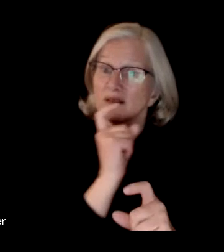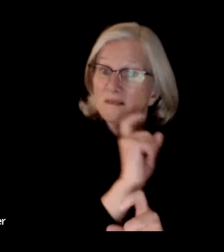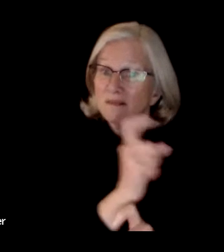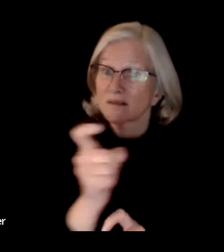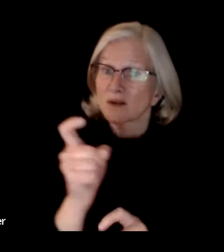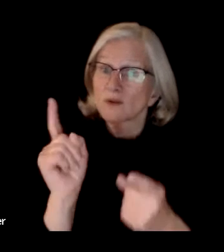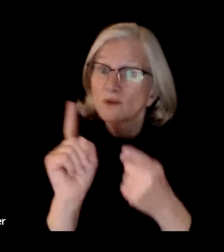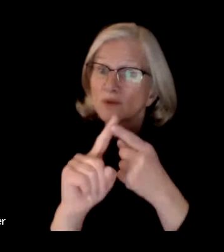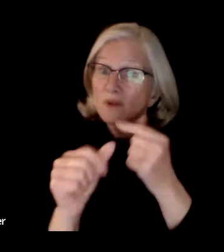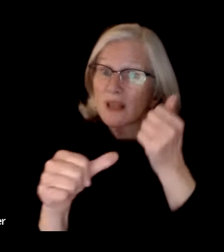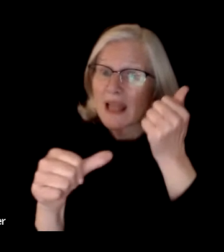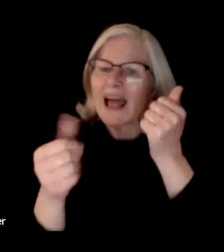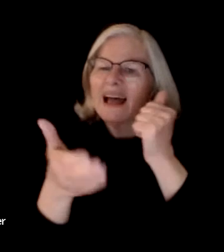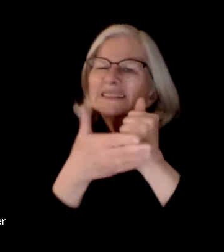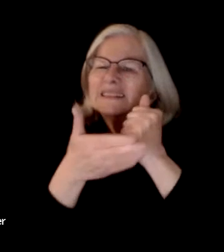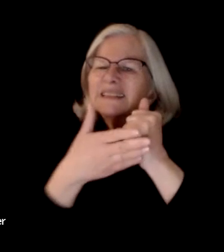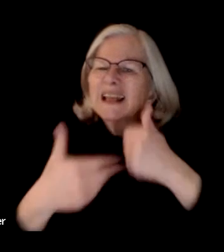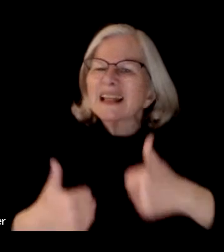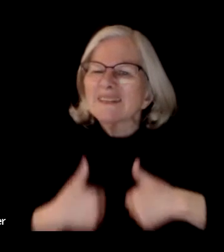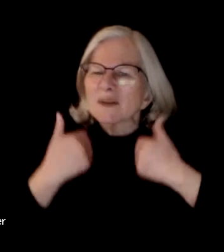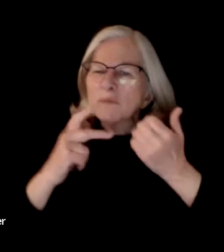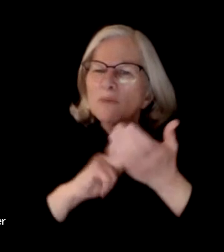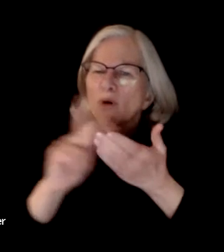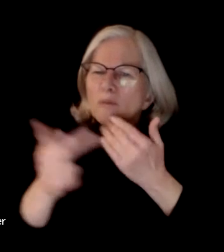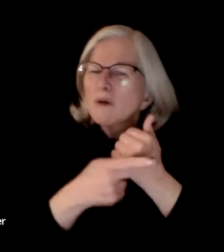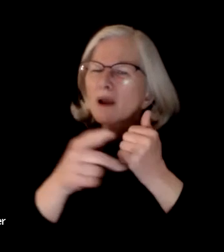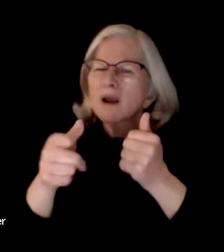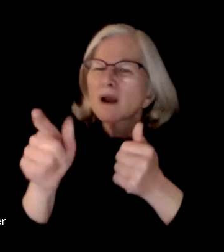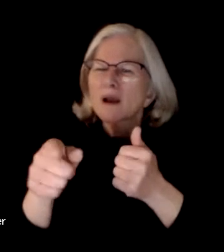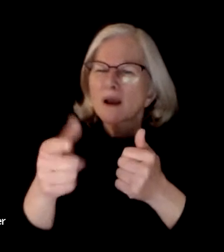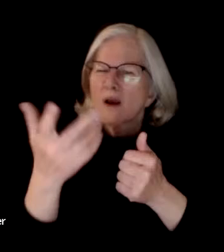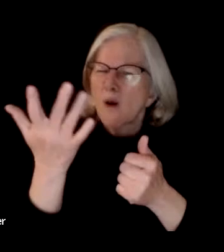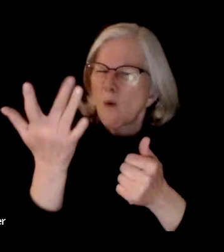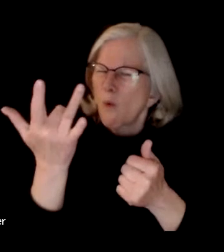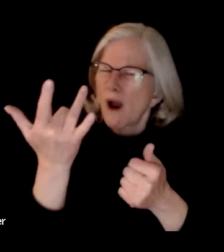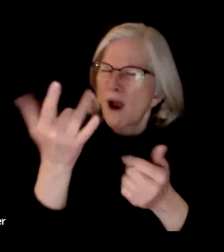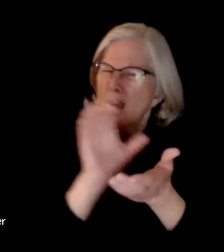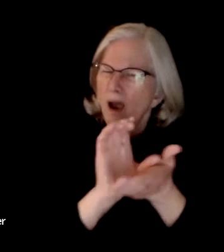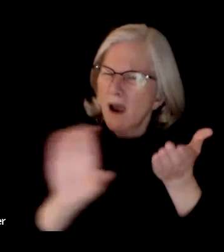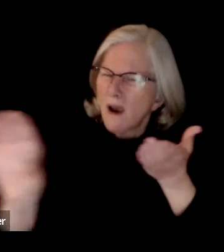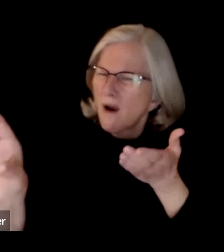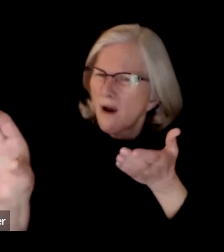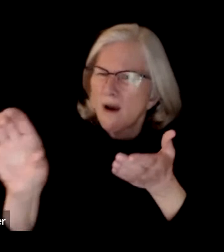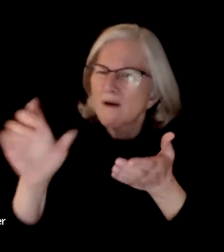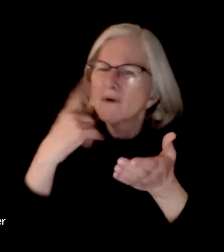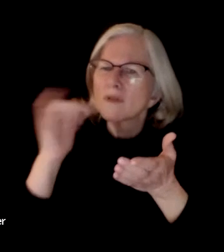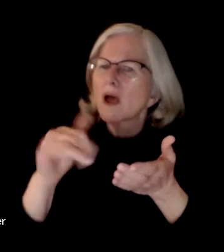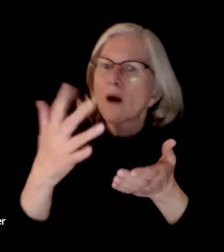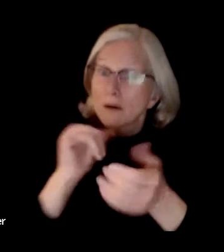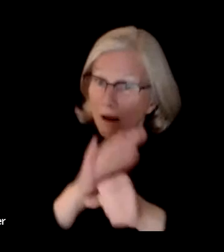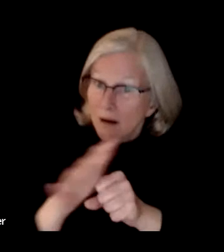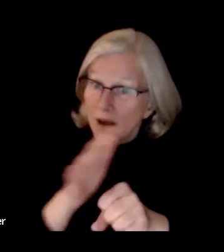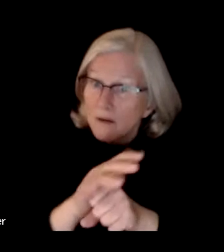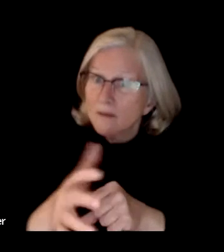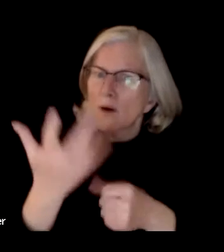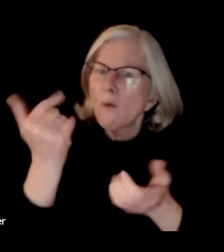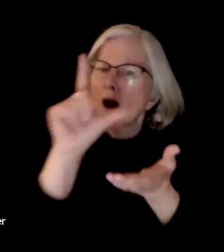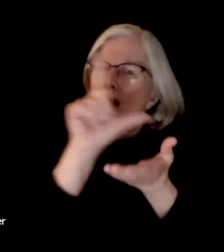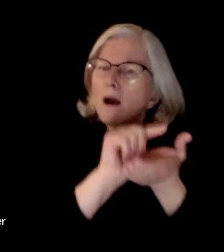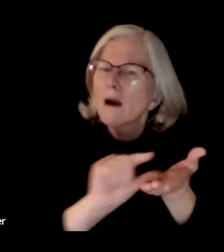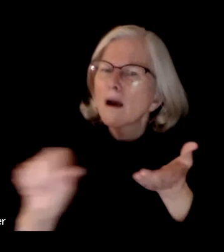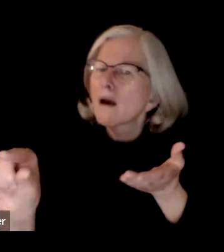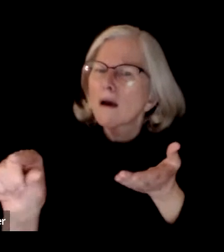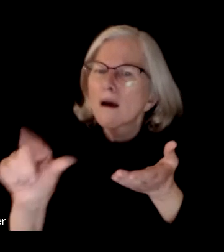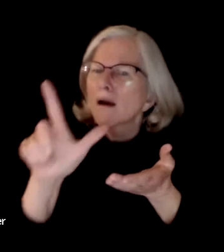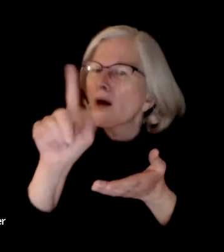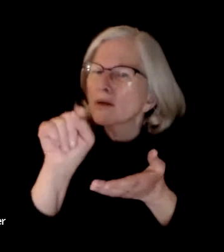living vaccination program. Can you speak to that a little bit? Is there simply not enough right now, or why is that being done? And are all hospitals sort of having to